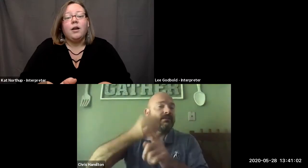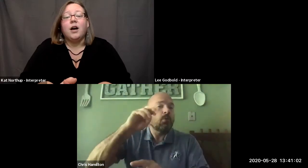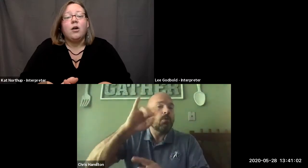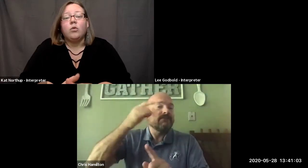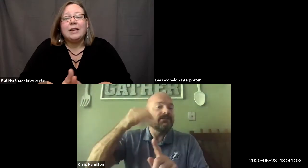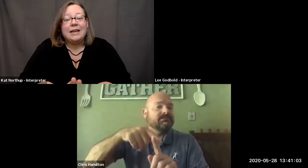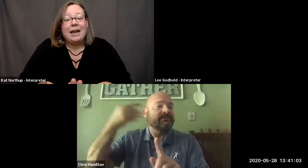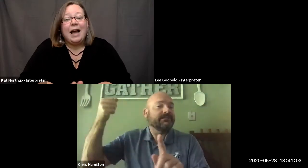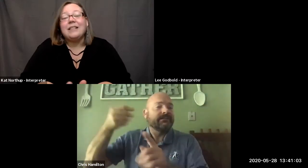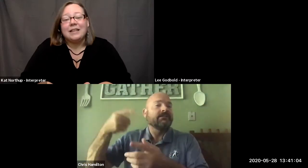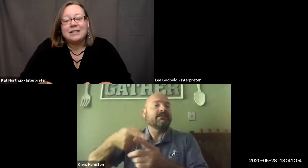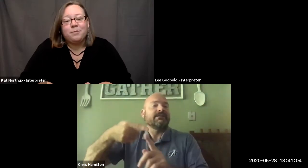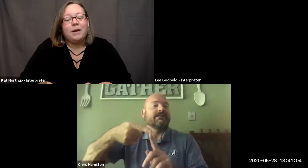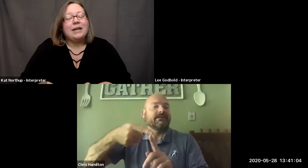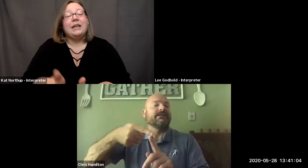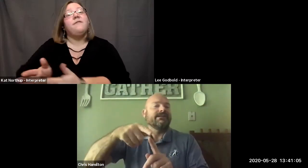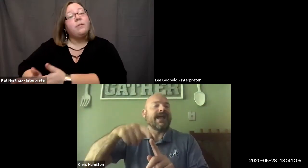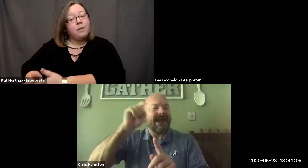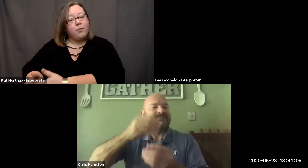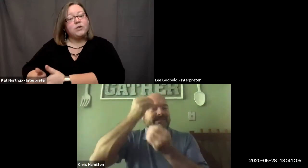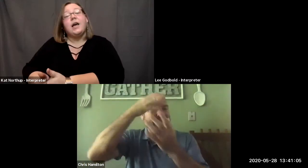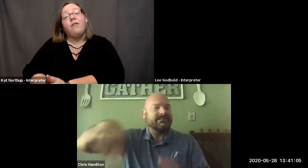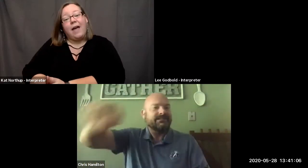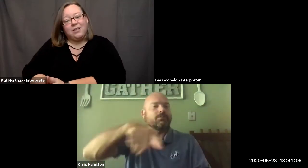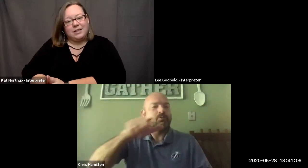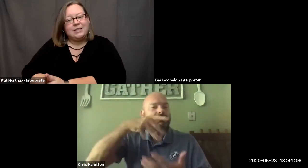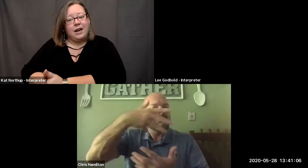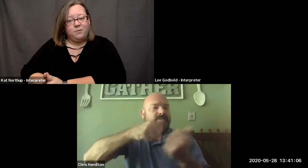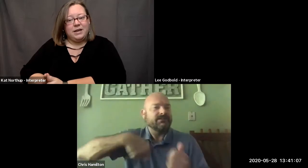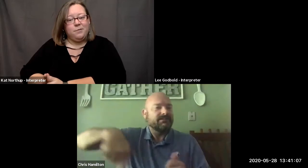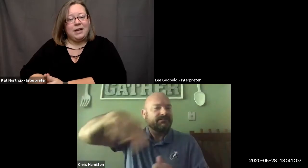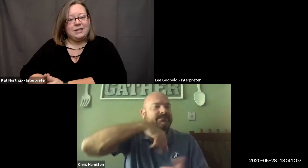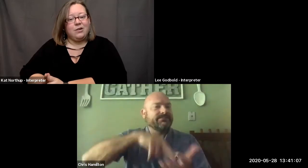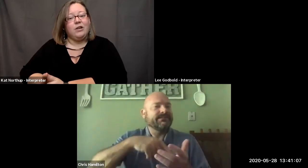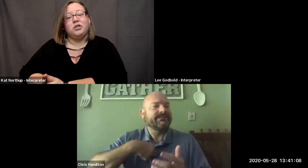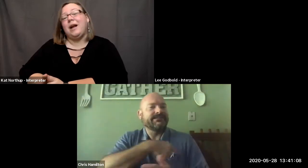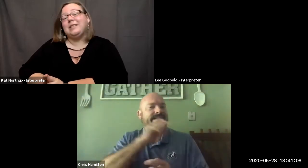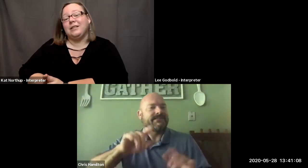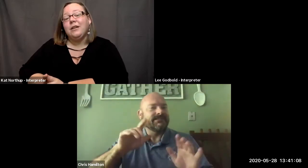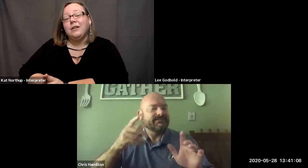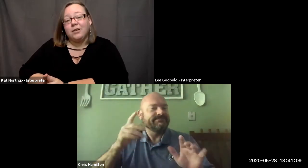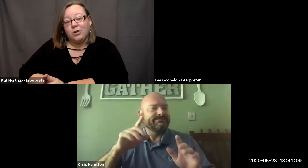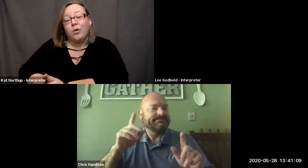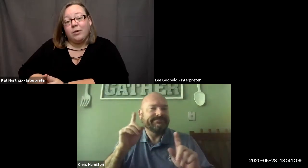Not only athletes, but any family members of athletes that have been impacted or contracted